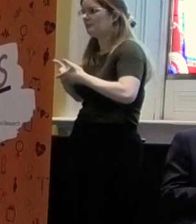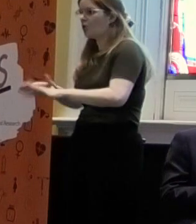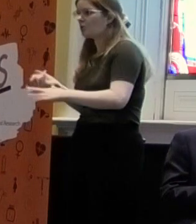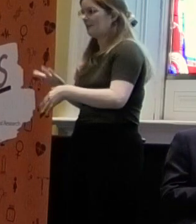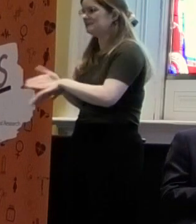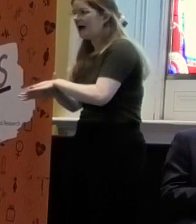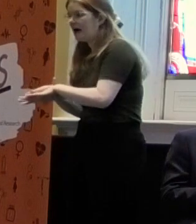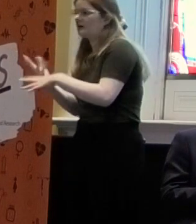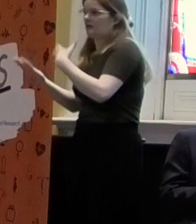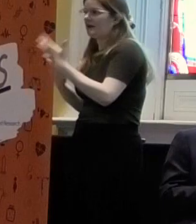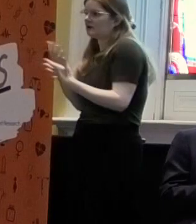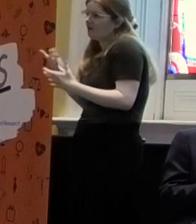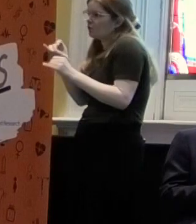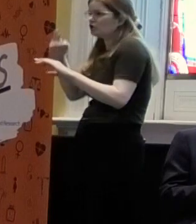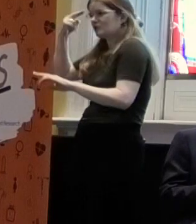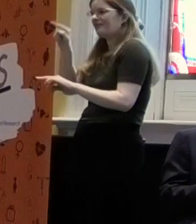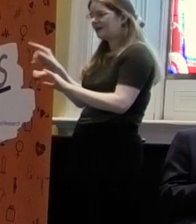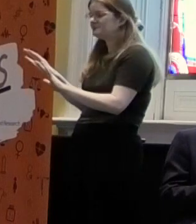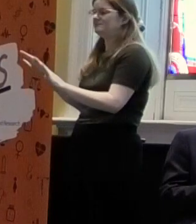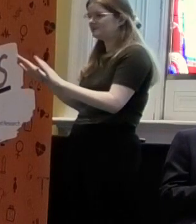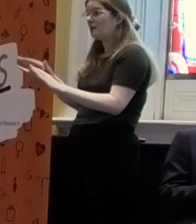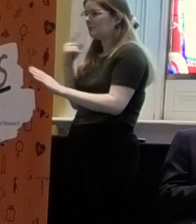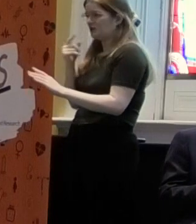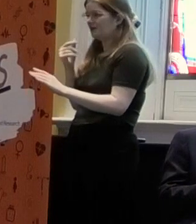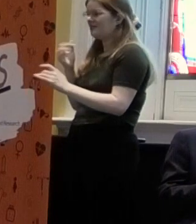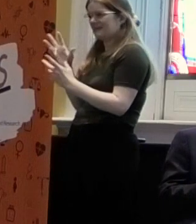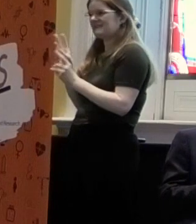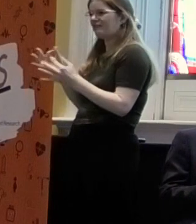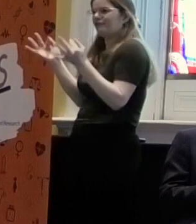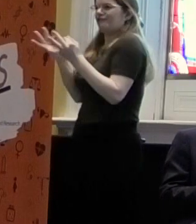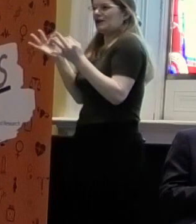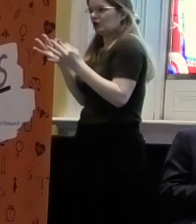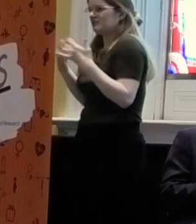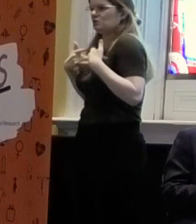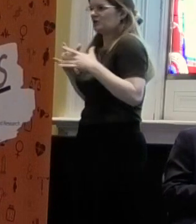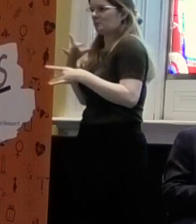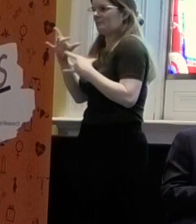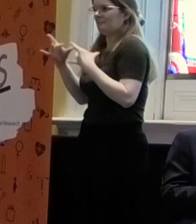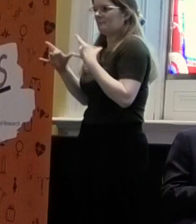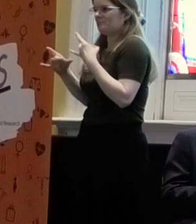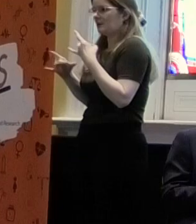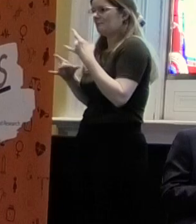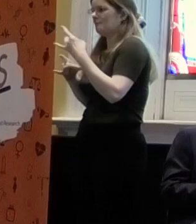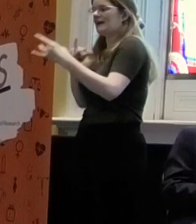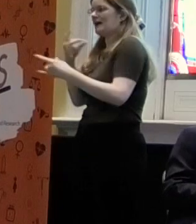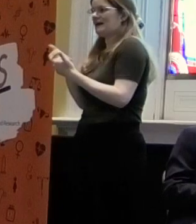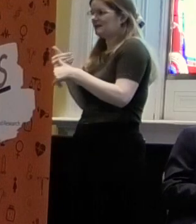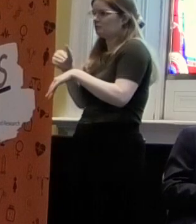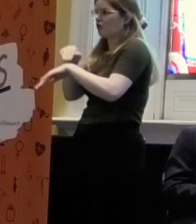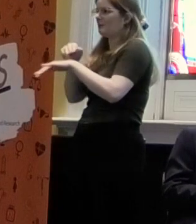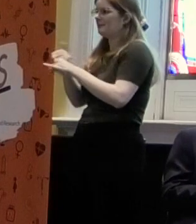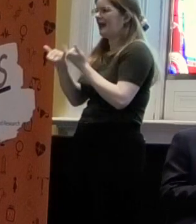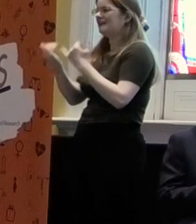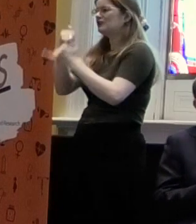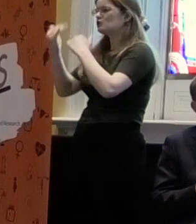thalidomide effects and things like that. So out of fear for not replicating the thalidomide effects. But of course,